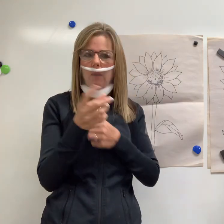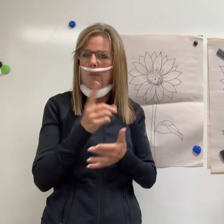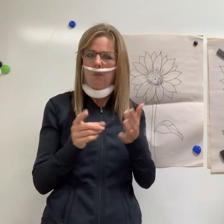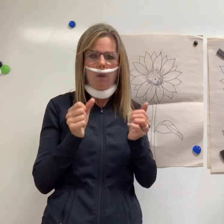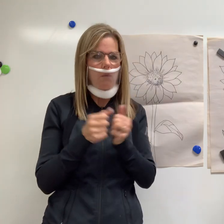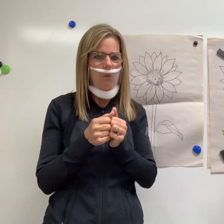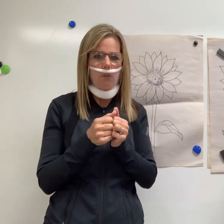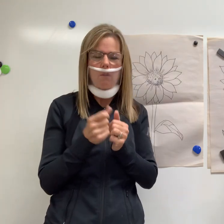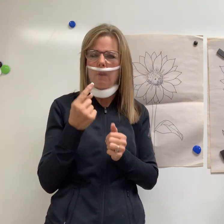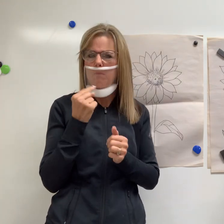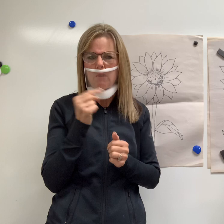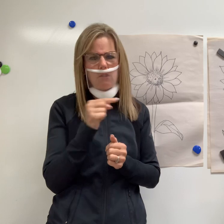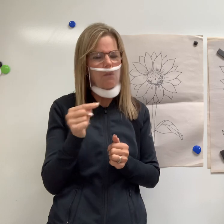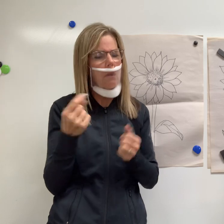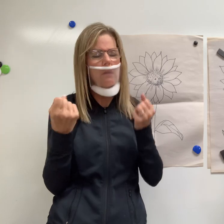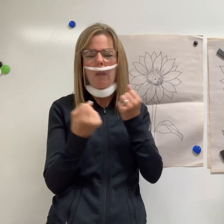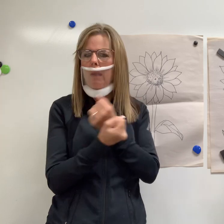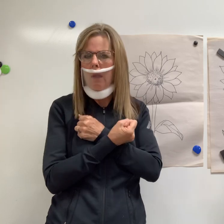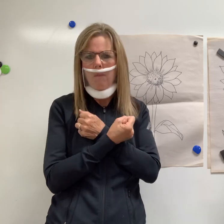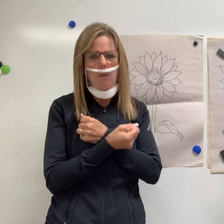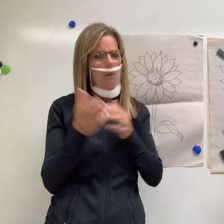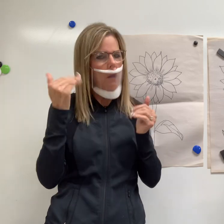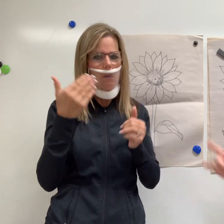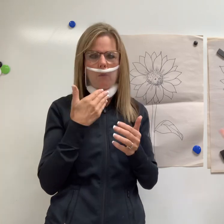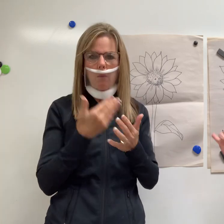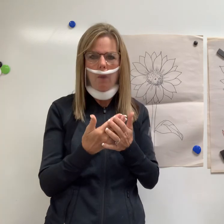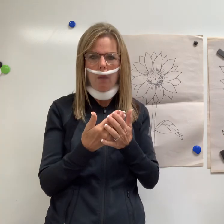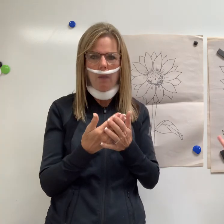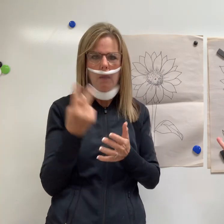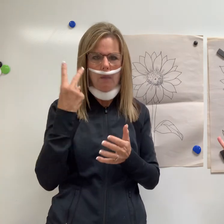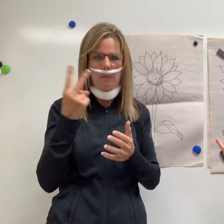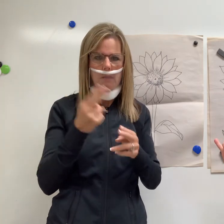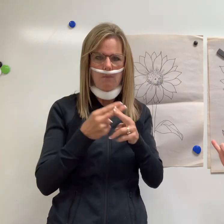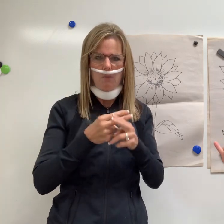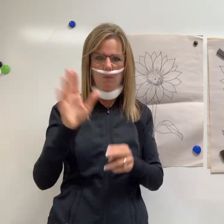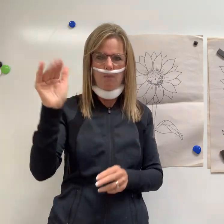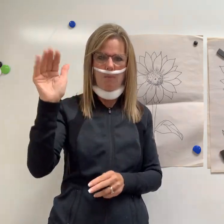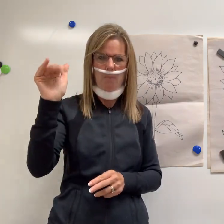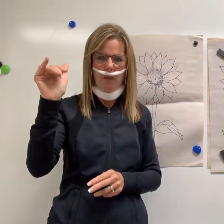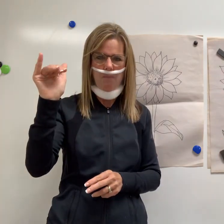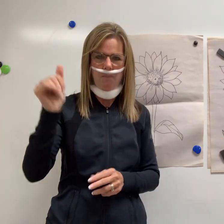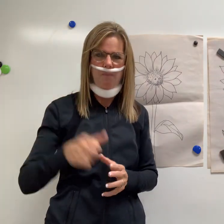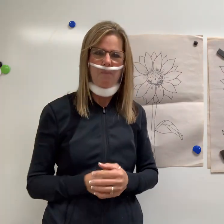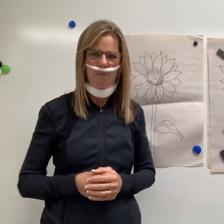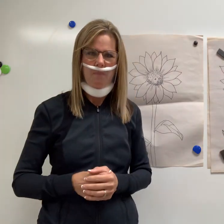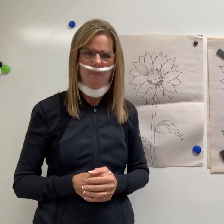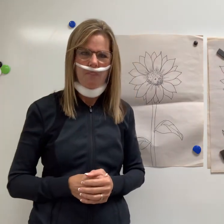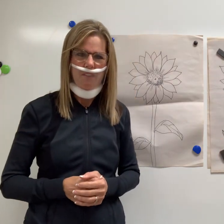I miss you guys. I love you guys. I hope you're well, and I'll see you soon. Bye, guys.